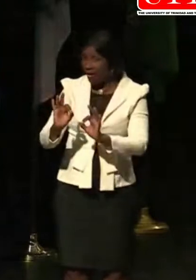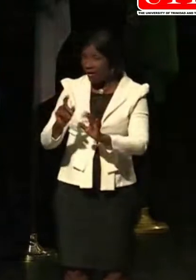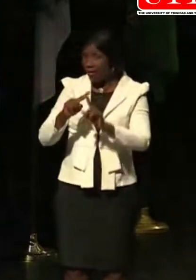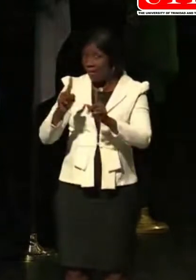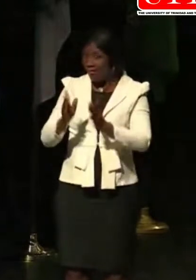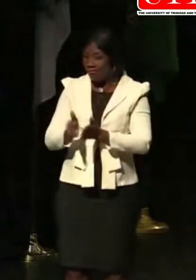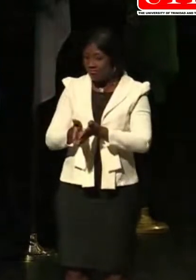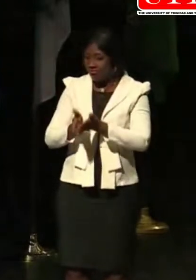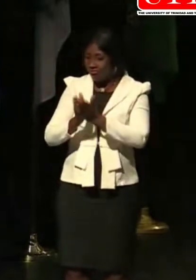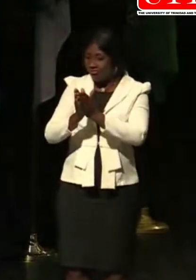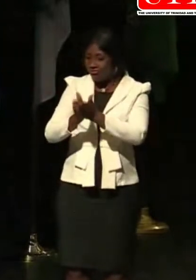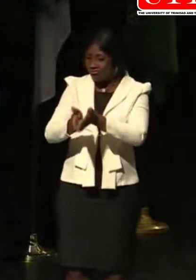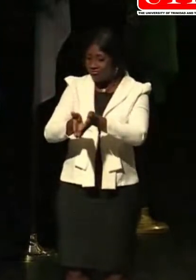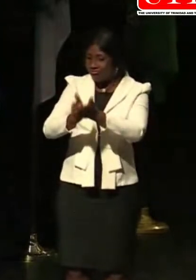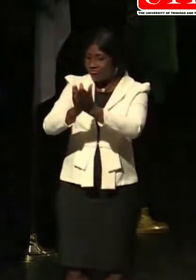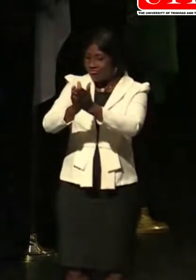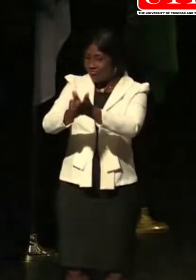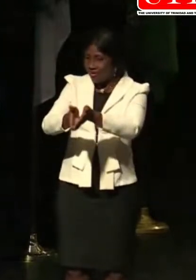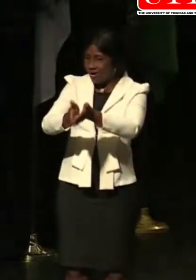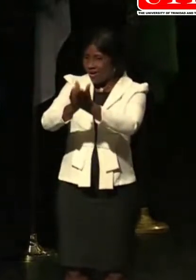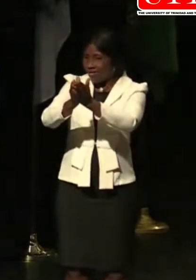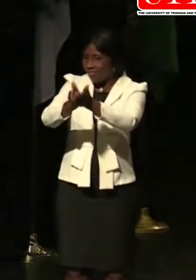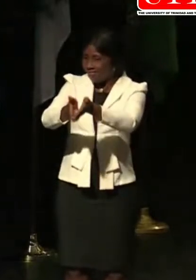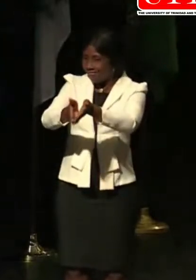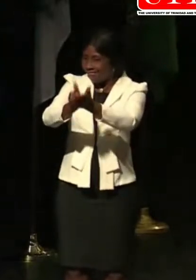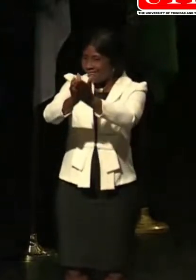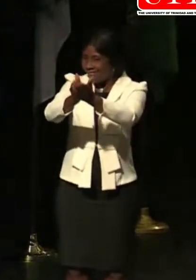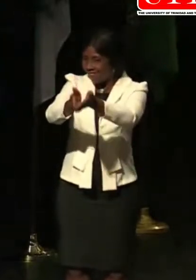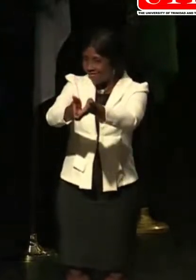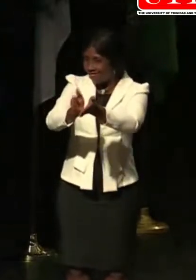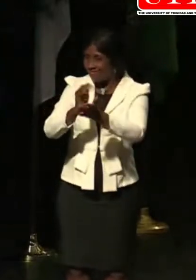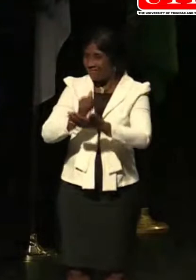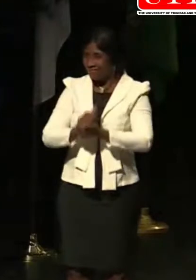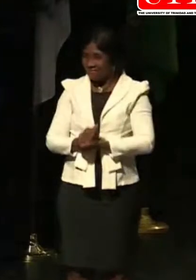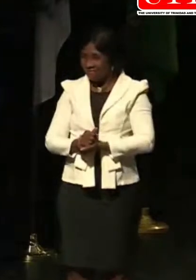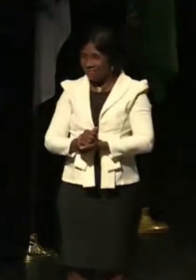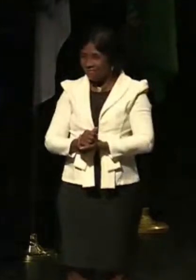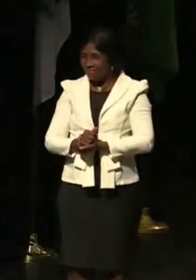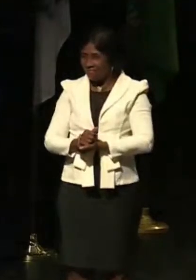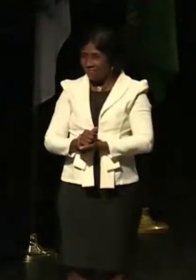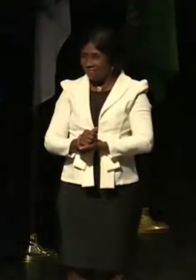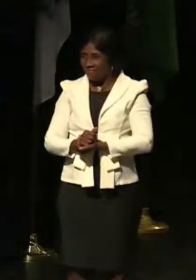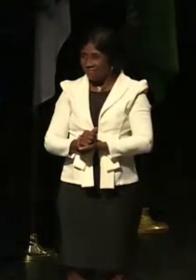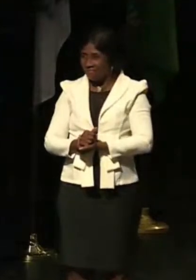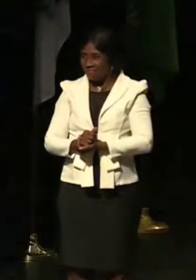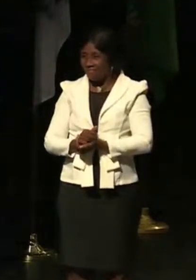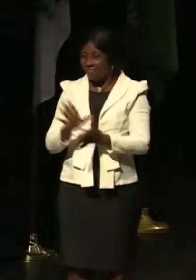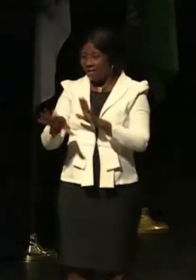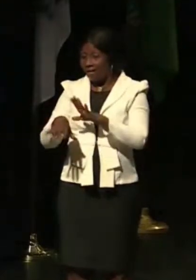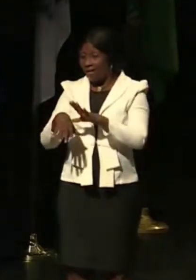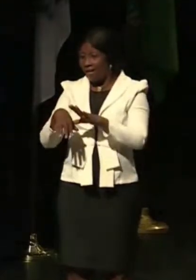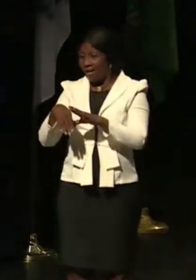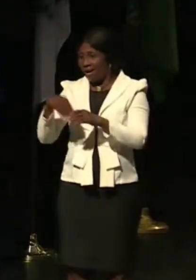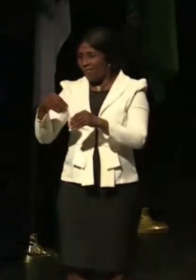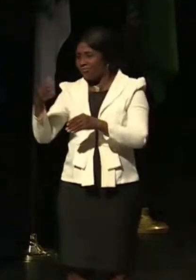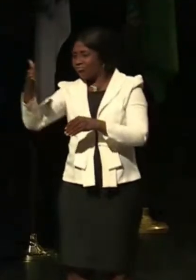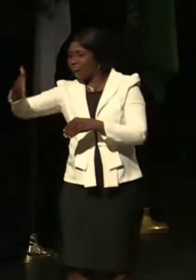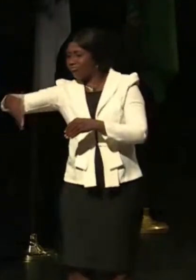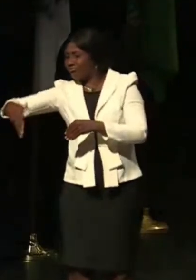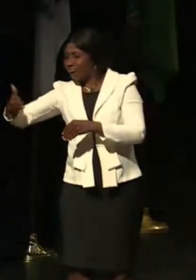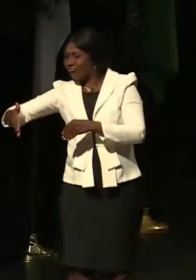we were motoring back up. And just outside Tetron, the engine conked